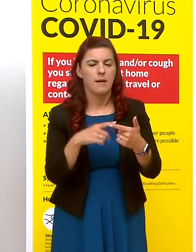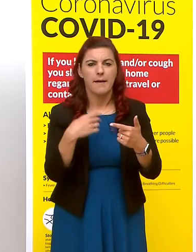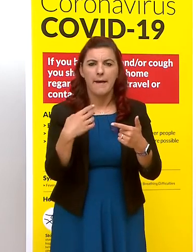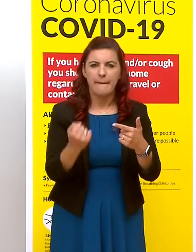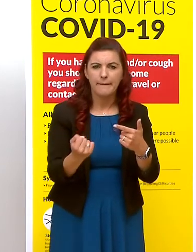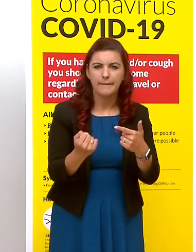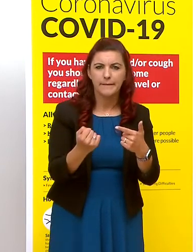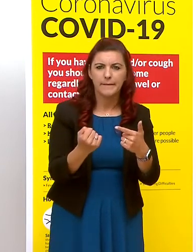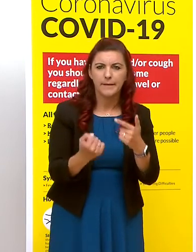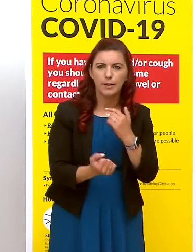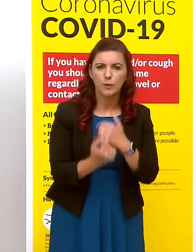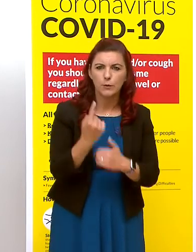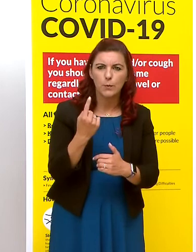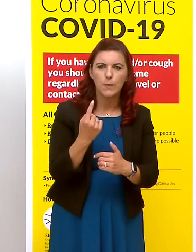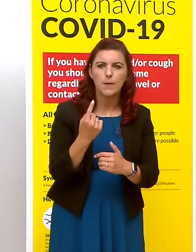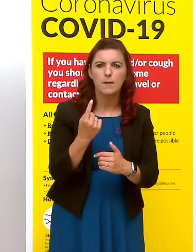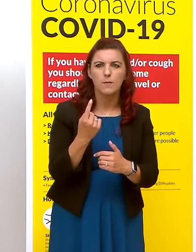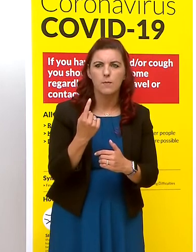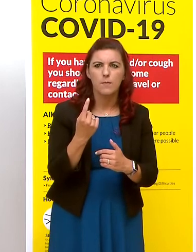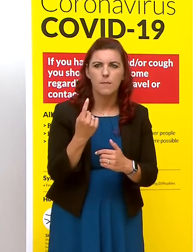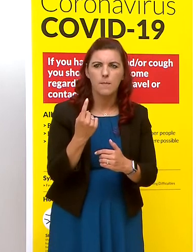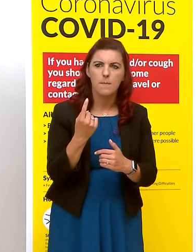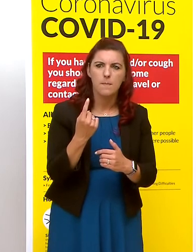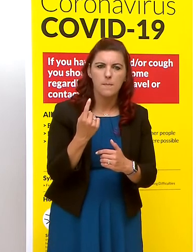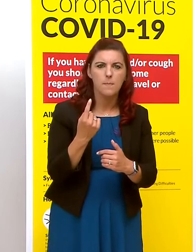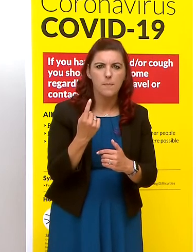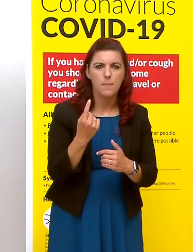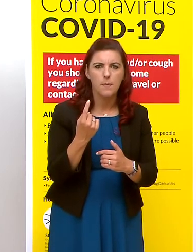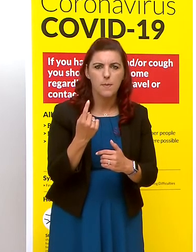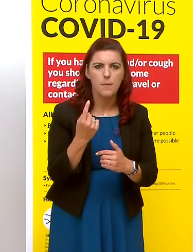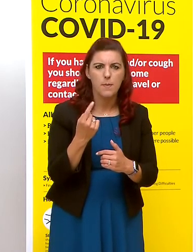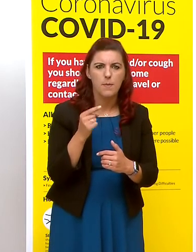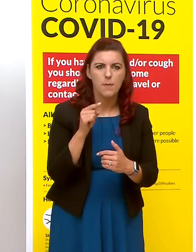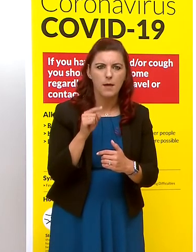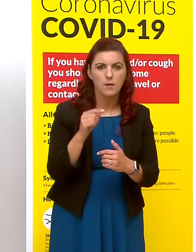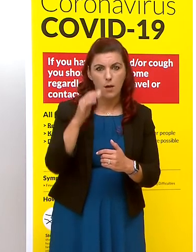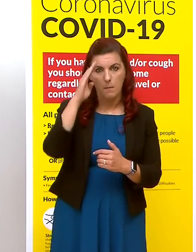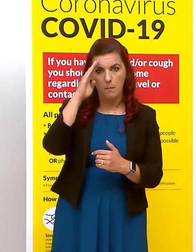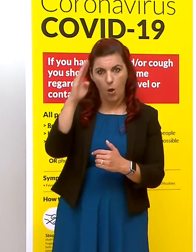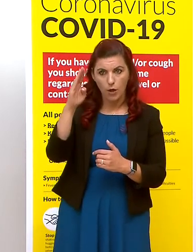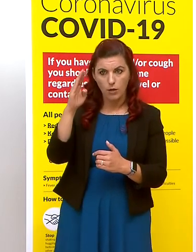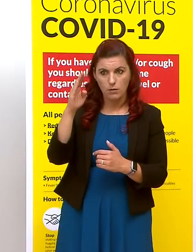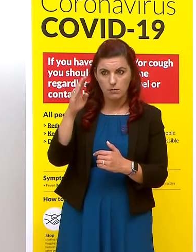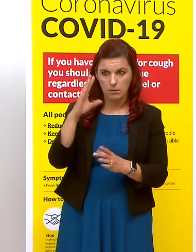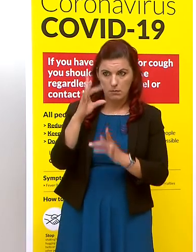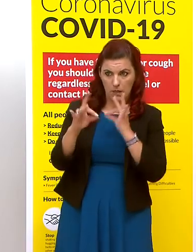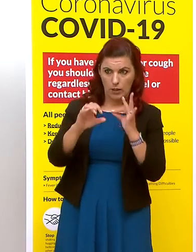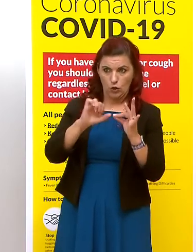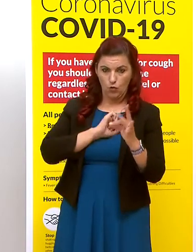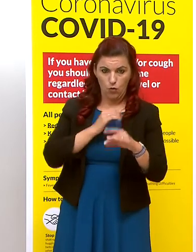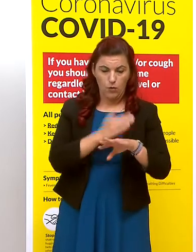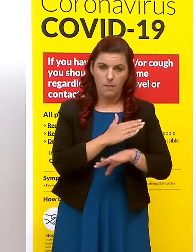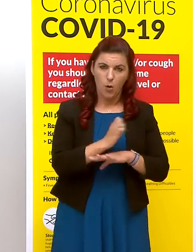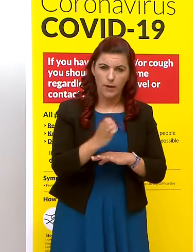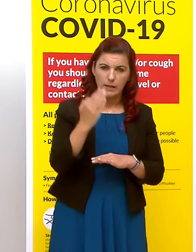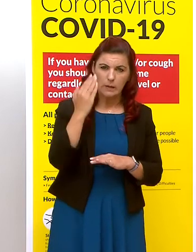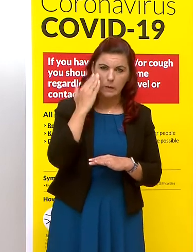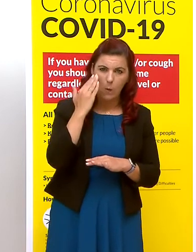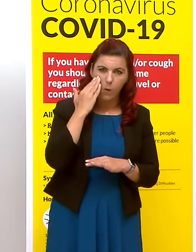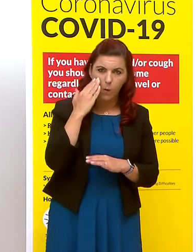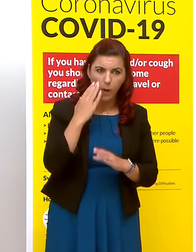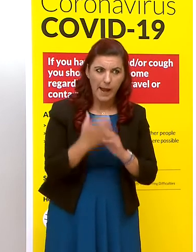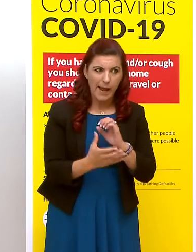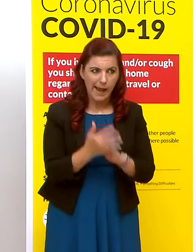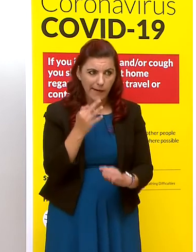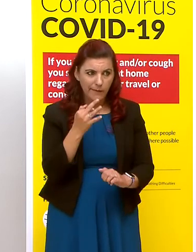We've also encouraged, I suppose, the employers to ensure that the employees know that if they do